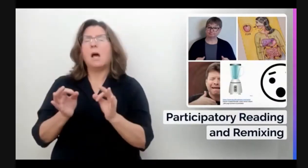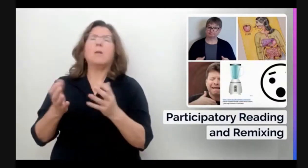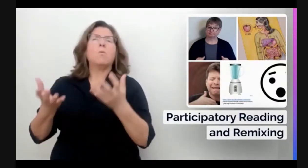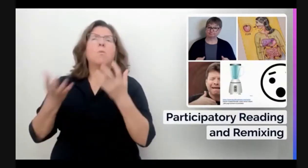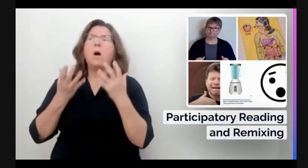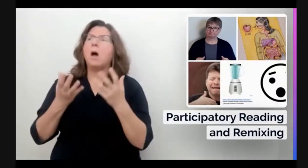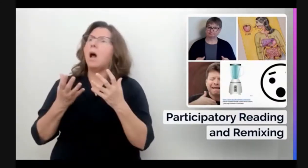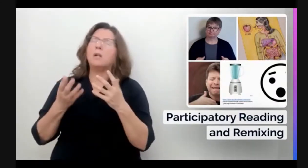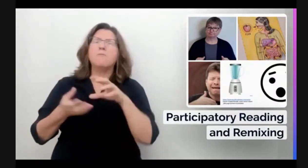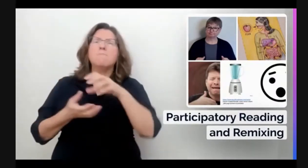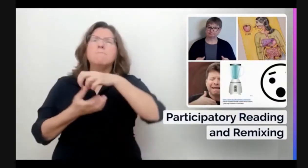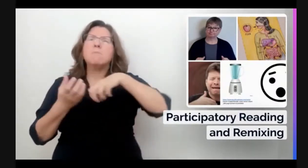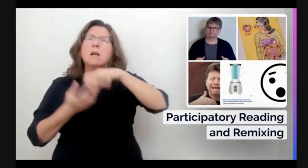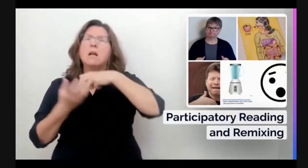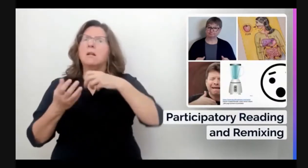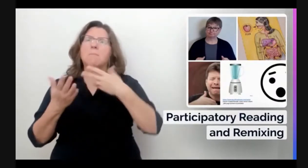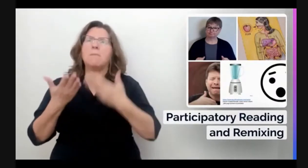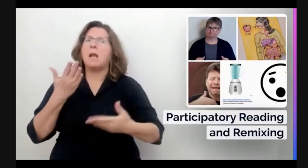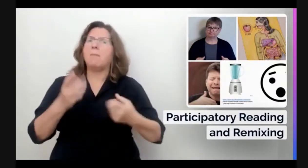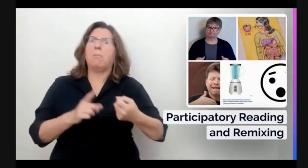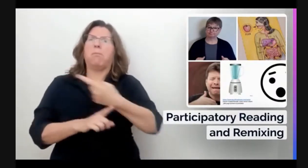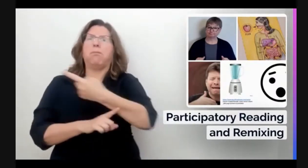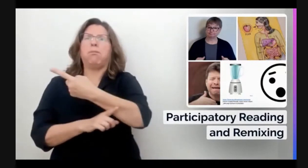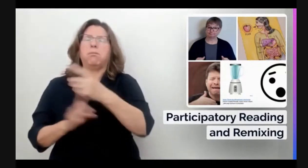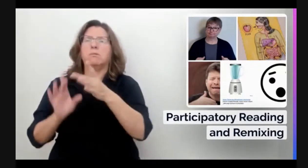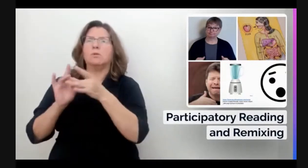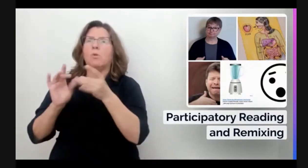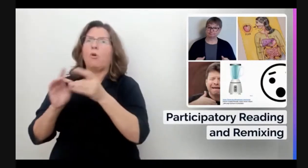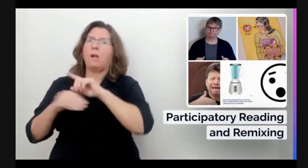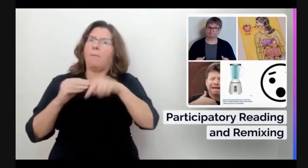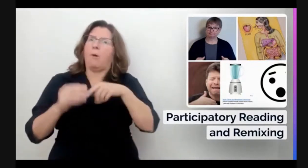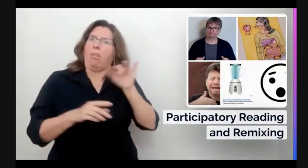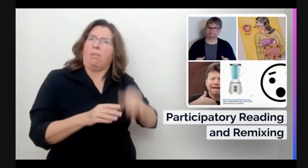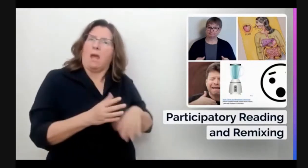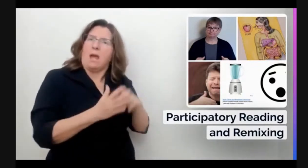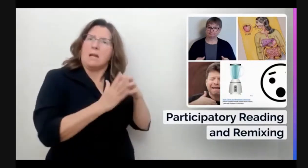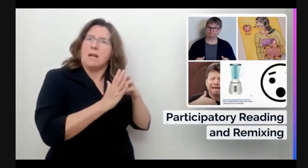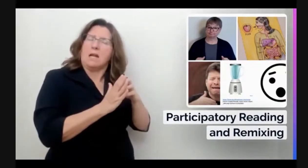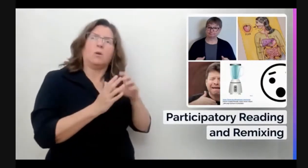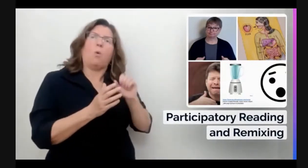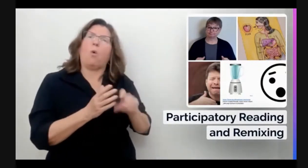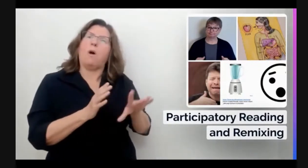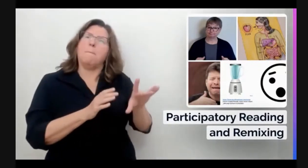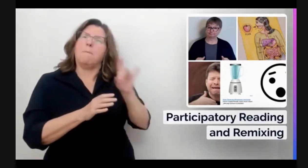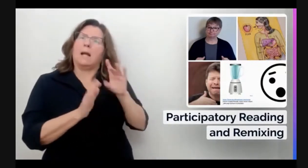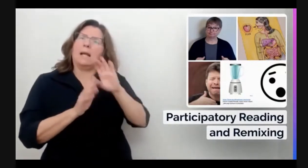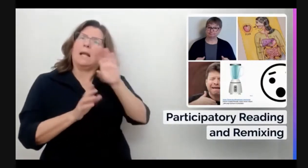and then begin to revise it by incorporating text from other passages,